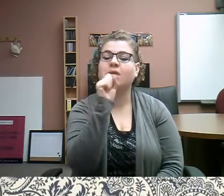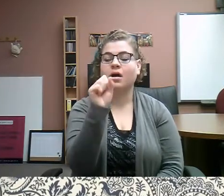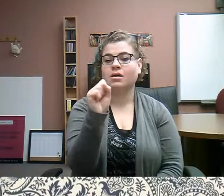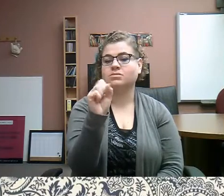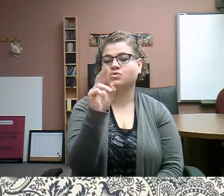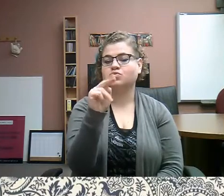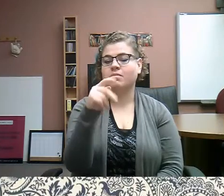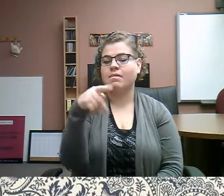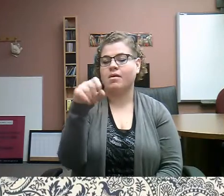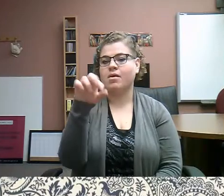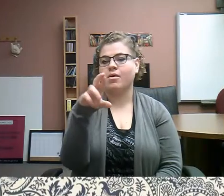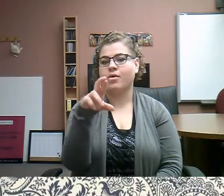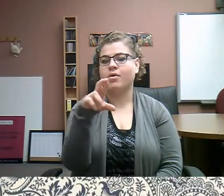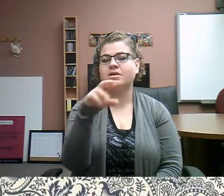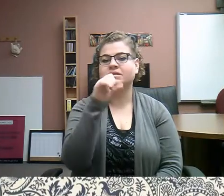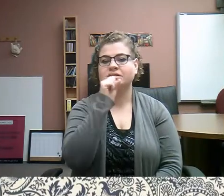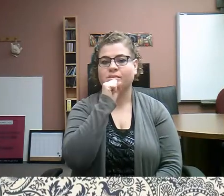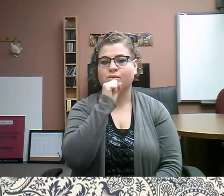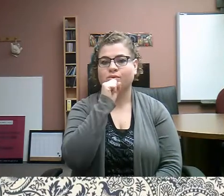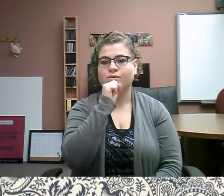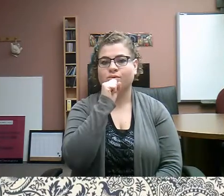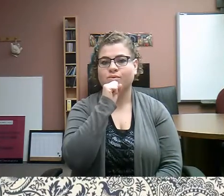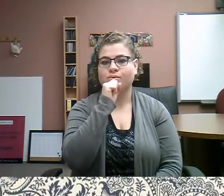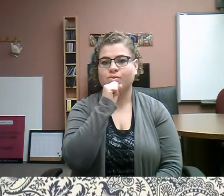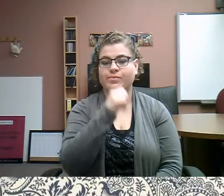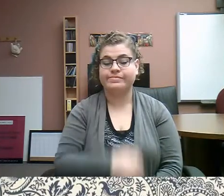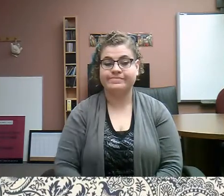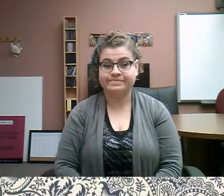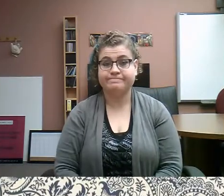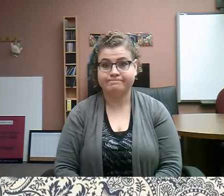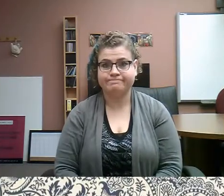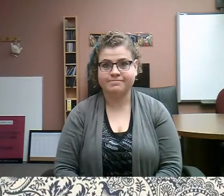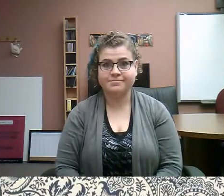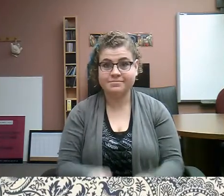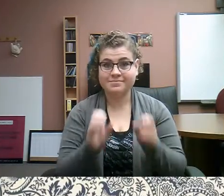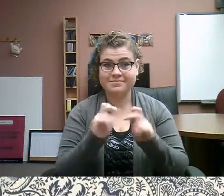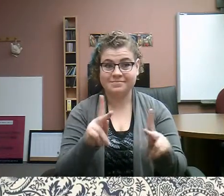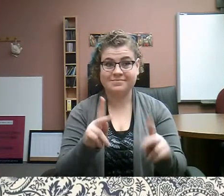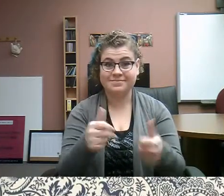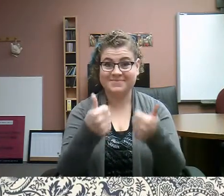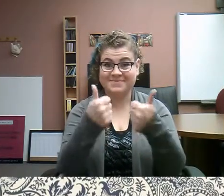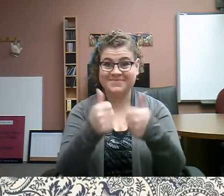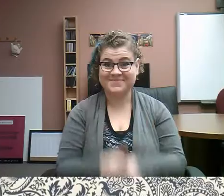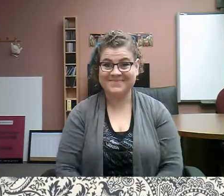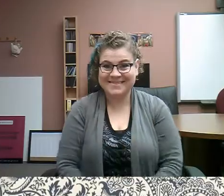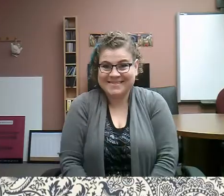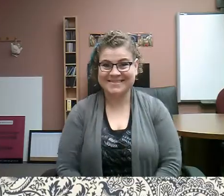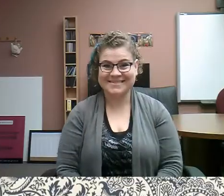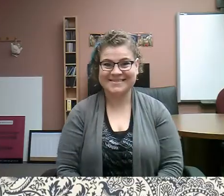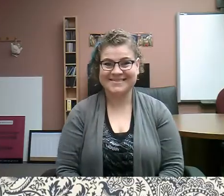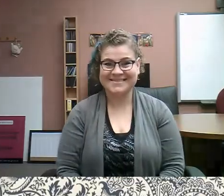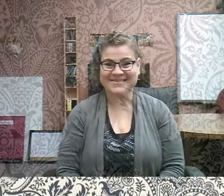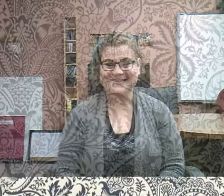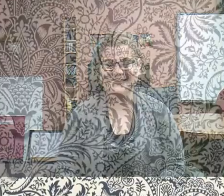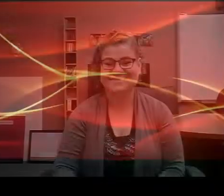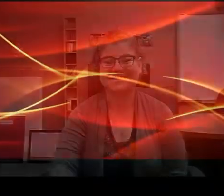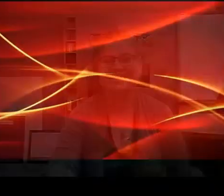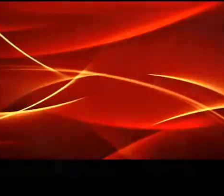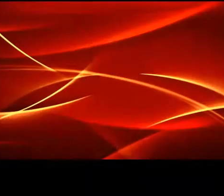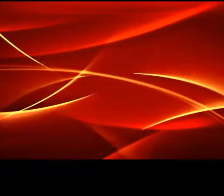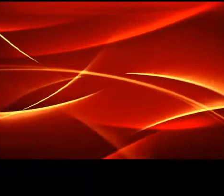your S on your chin just under your lip as well. So that means supper. Okay, great.